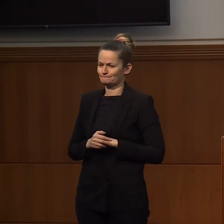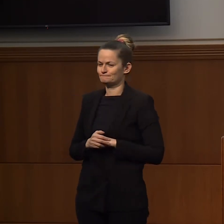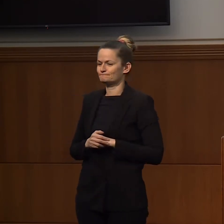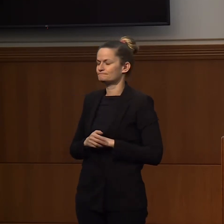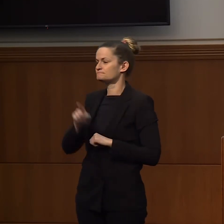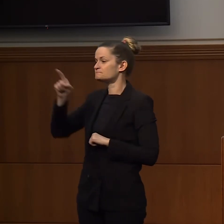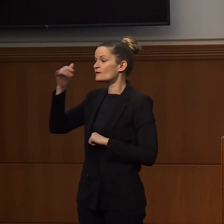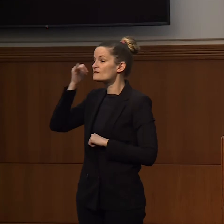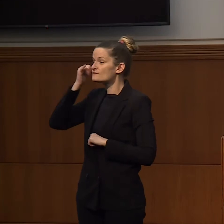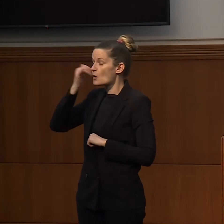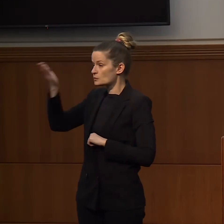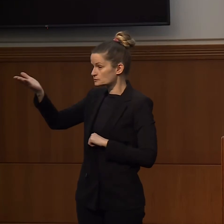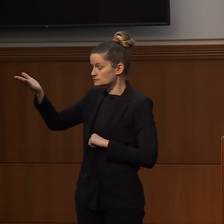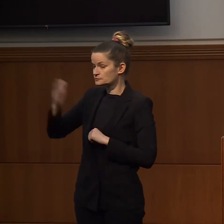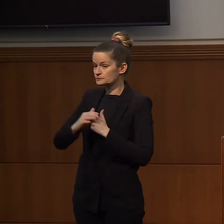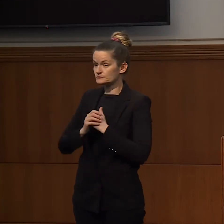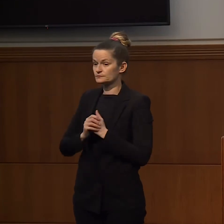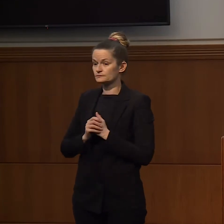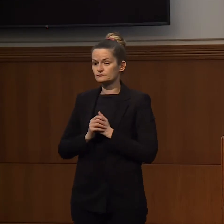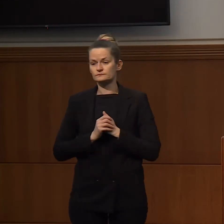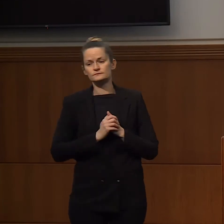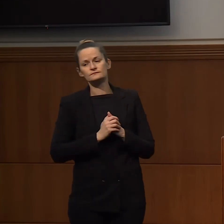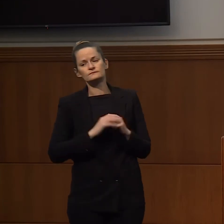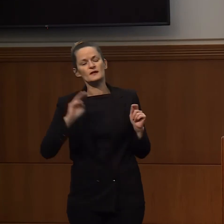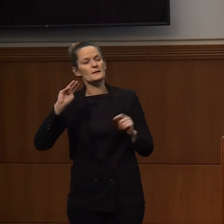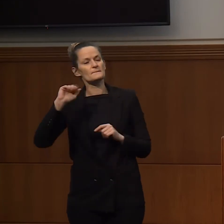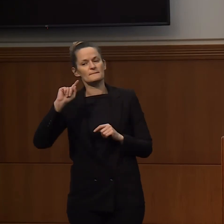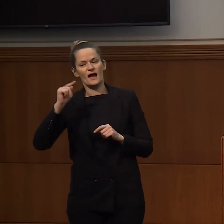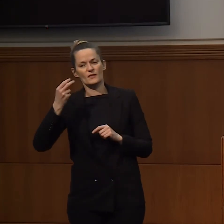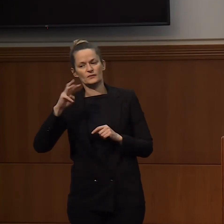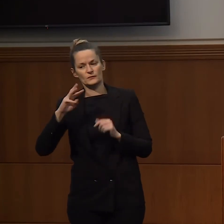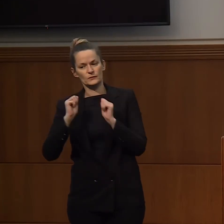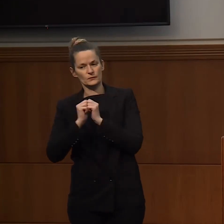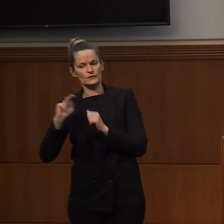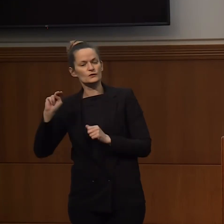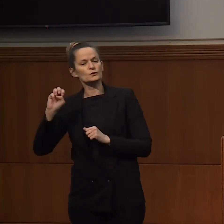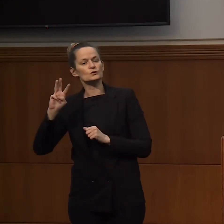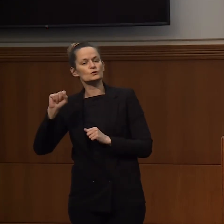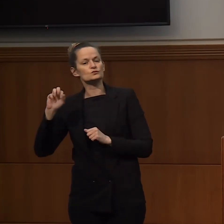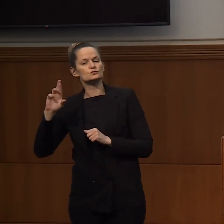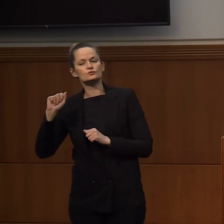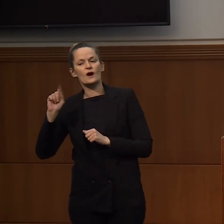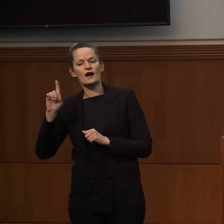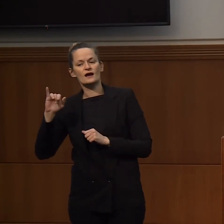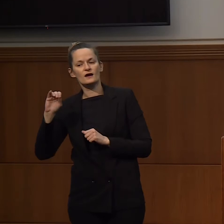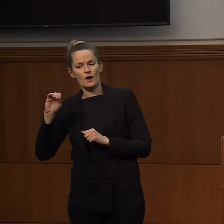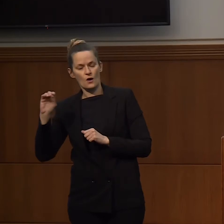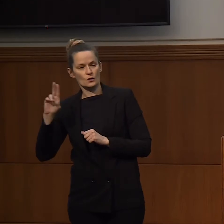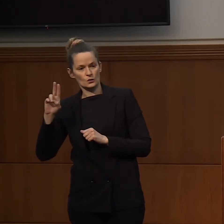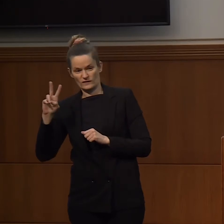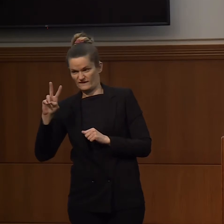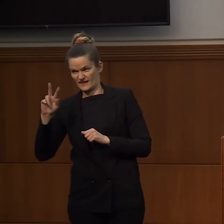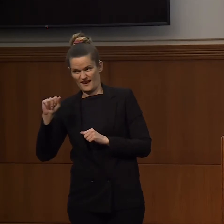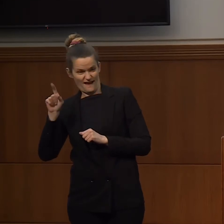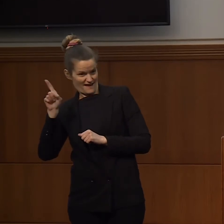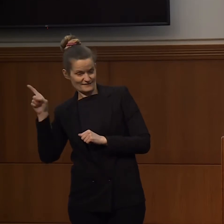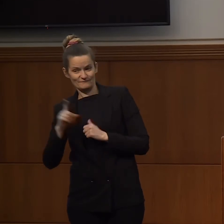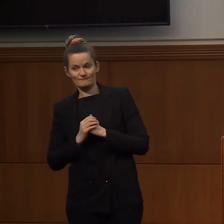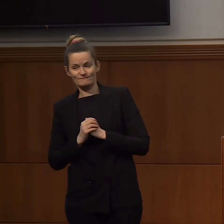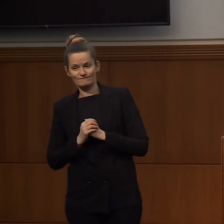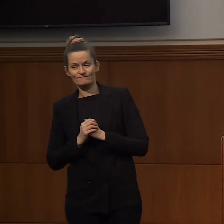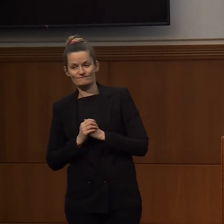First up on the phone, we have Matthew Denline with News Radio WRVA. Matthew, if you could hit *6 for your question.